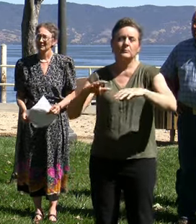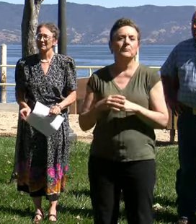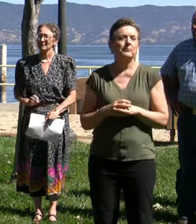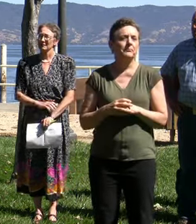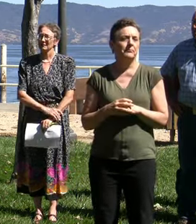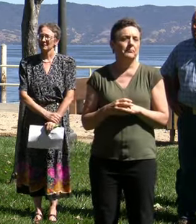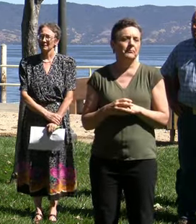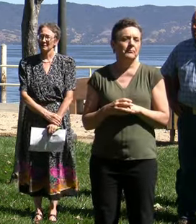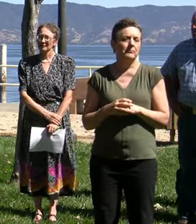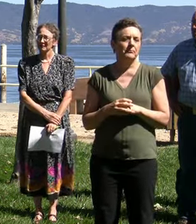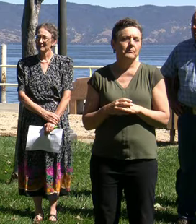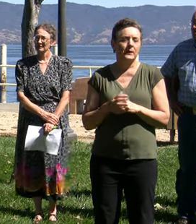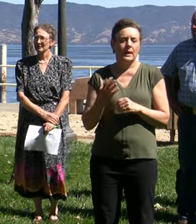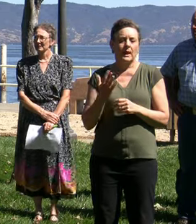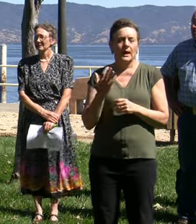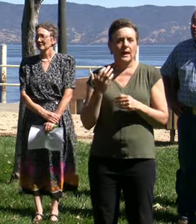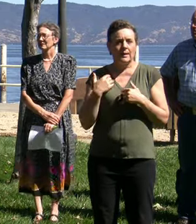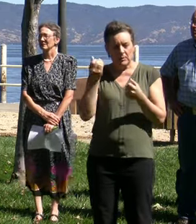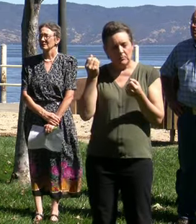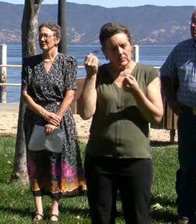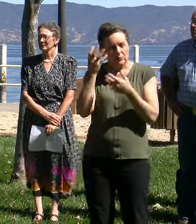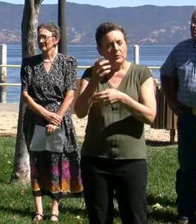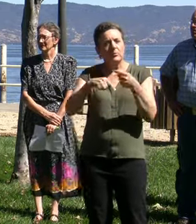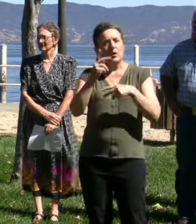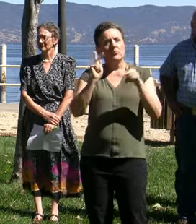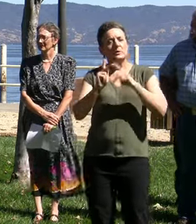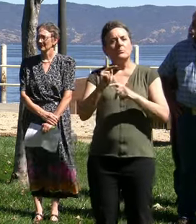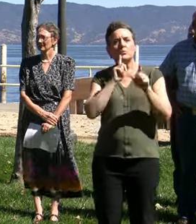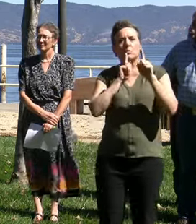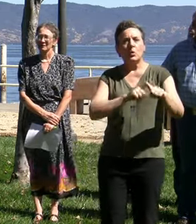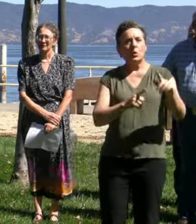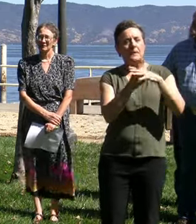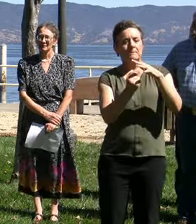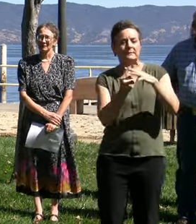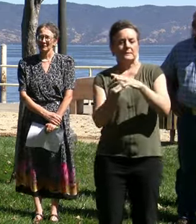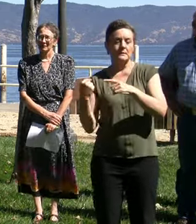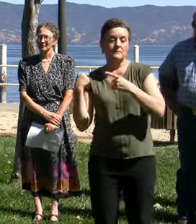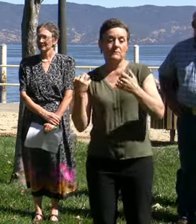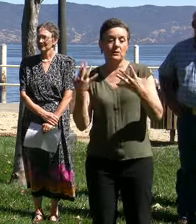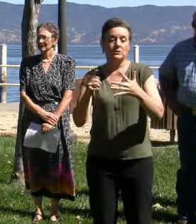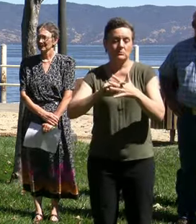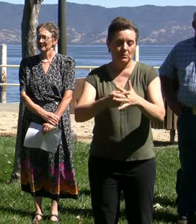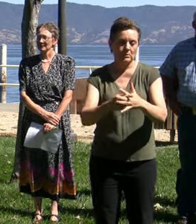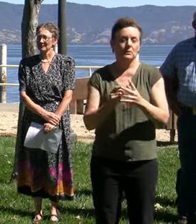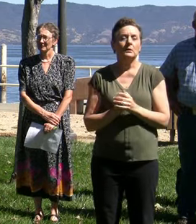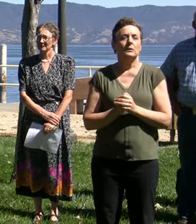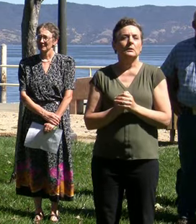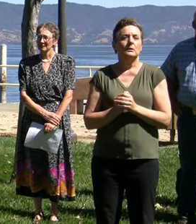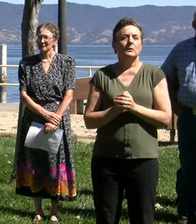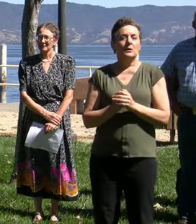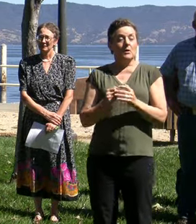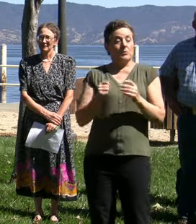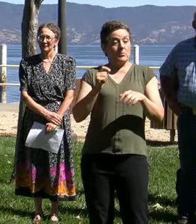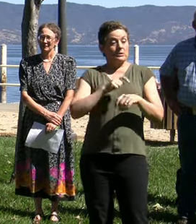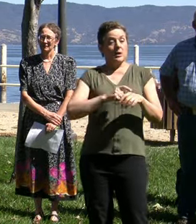update on reported missing persons that have come in since the Valley Fire incident took place. From the beginning of this